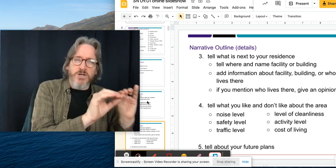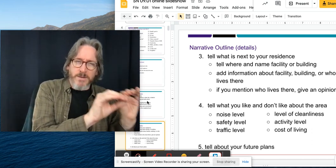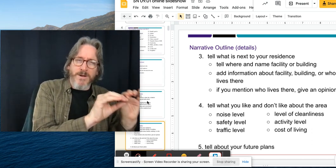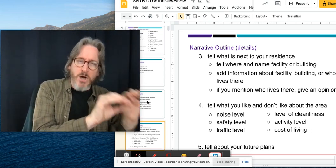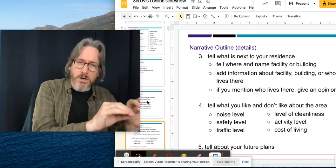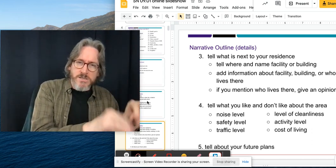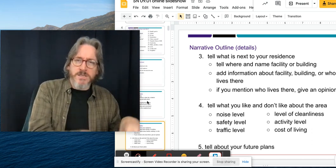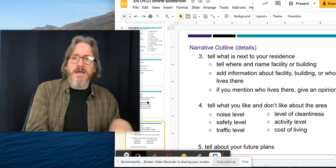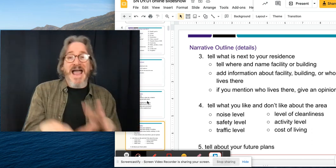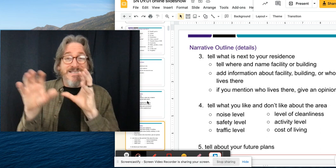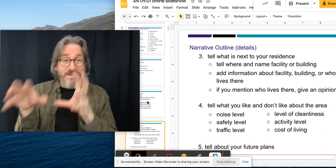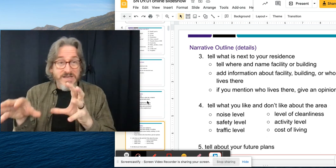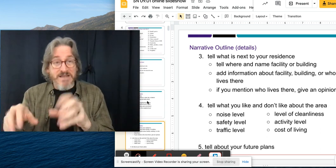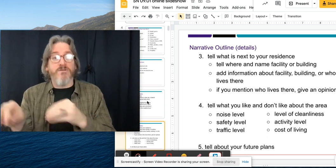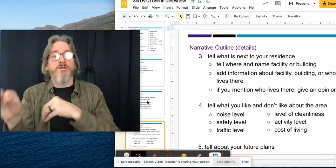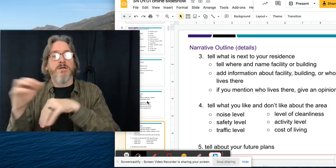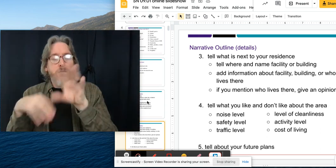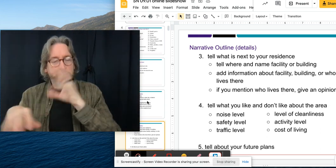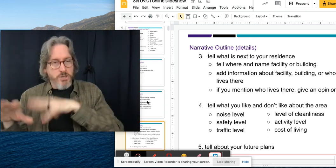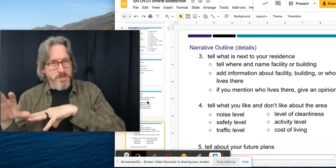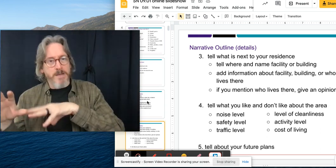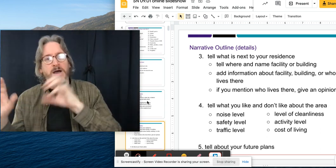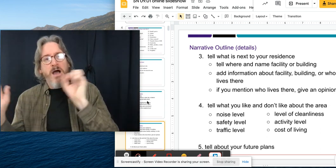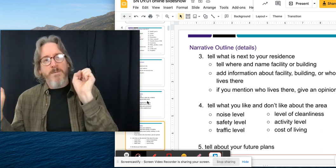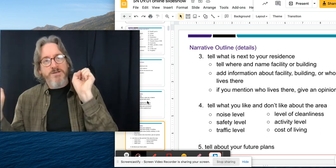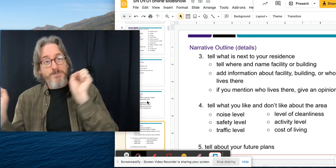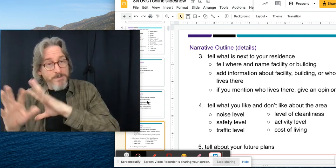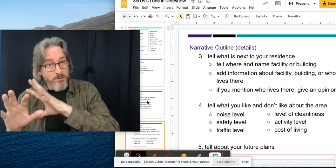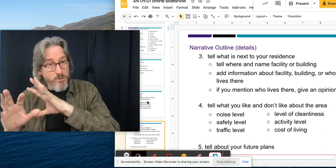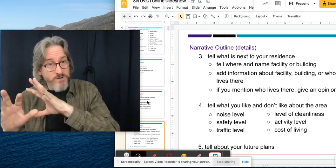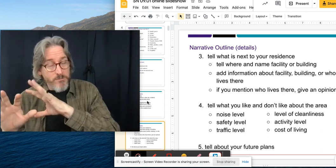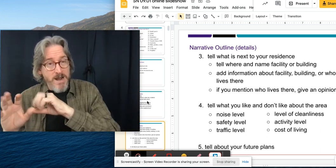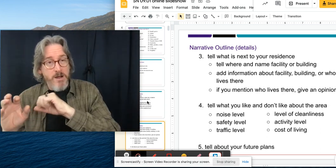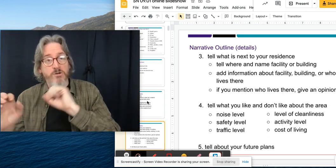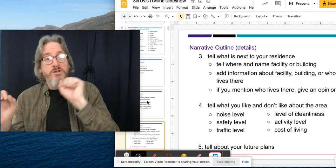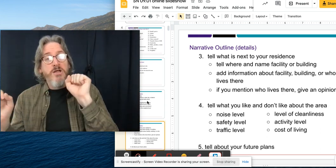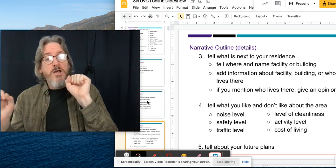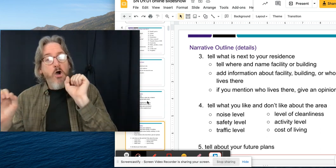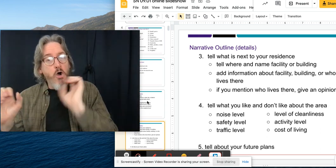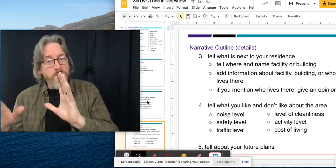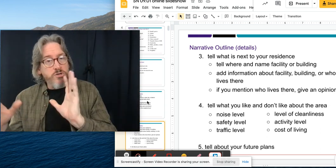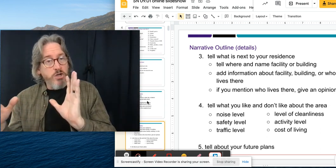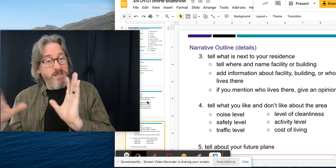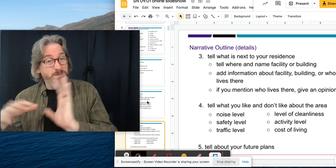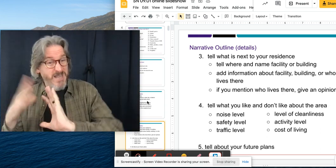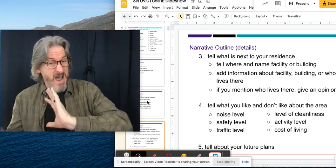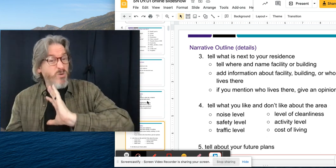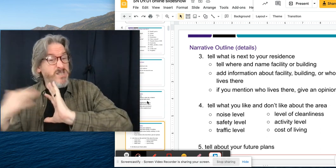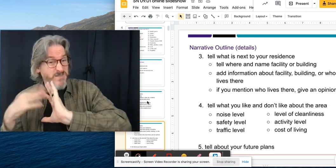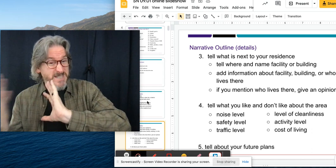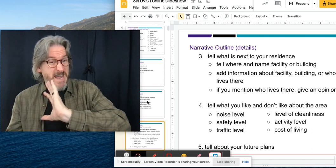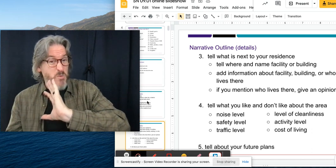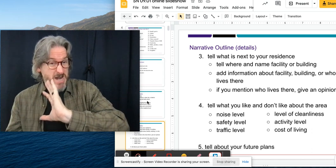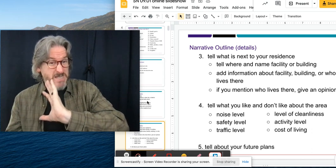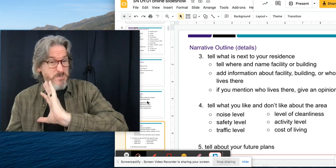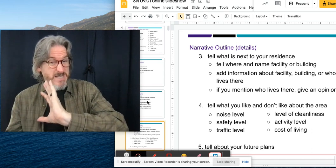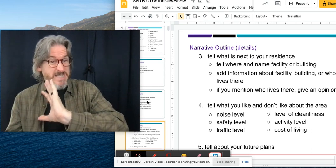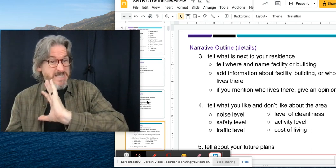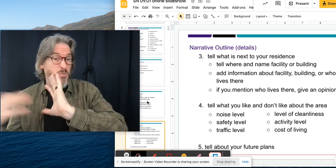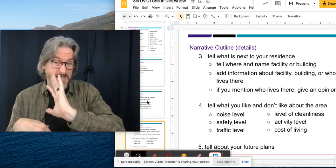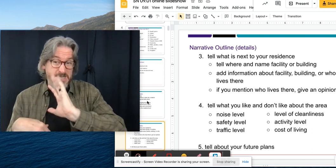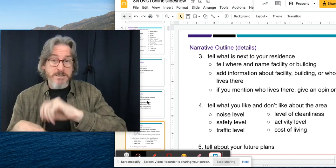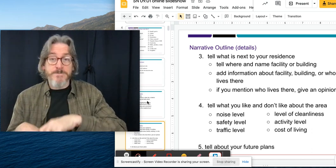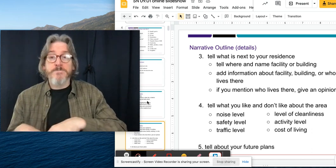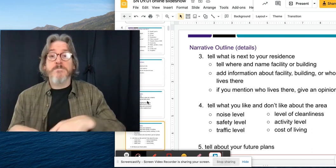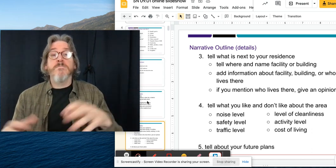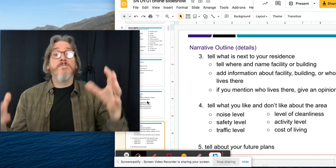specifically. We're talking about cars, activity level, talking about how much people are moving around, also talking about like hours of the day when it's busy and